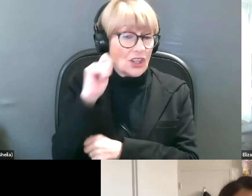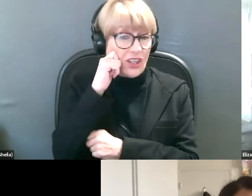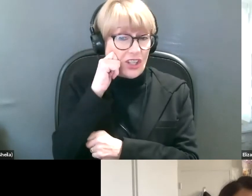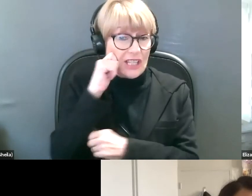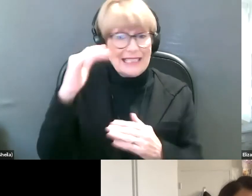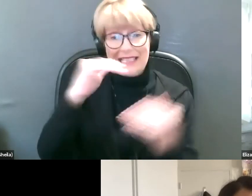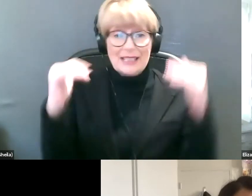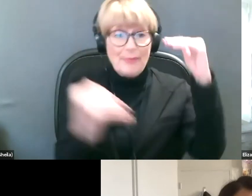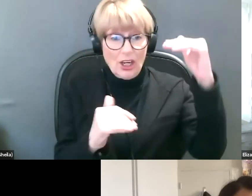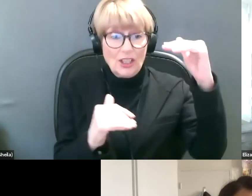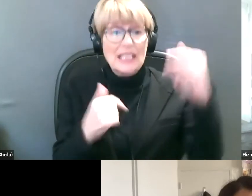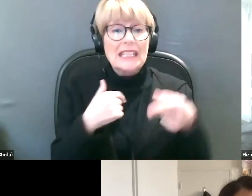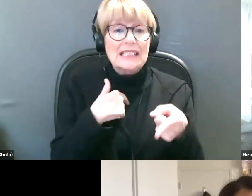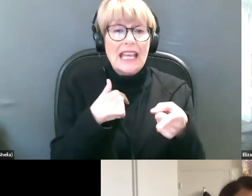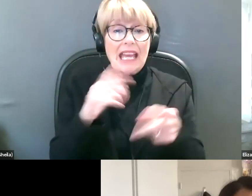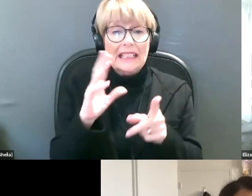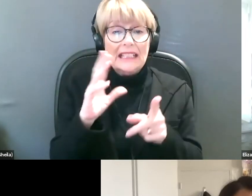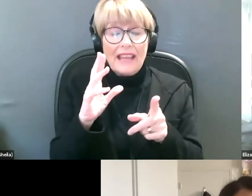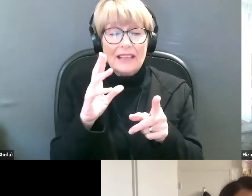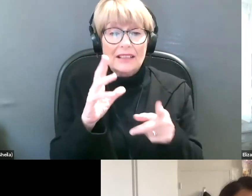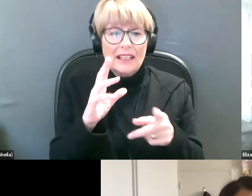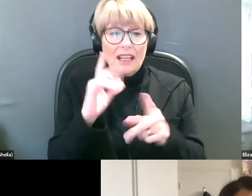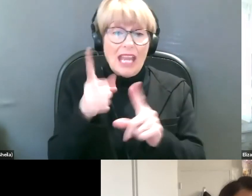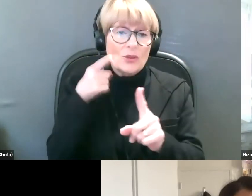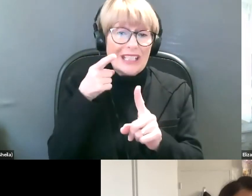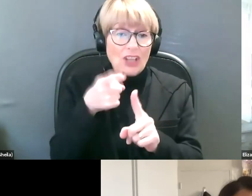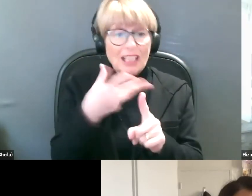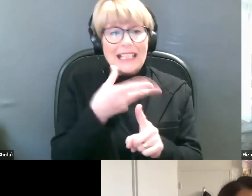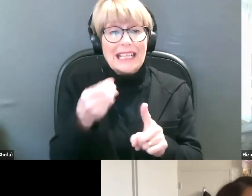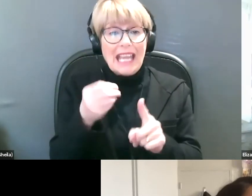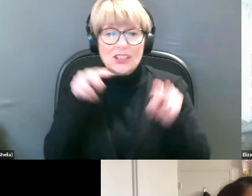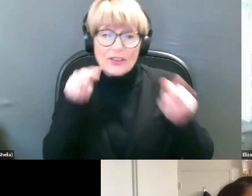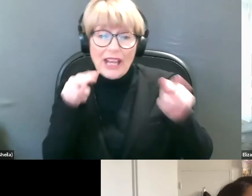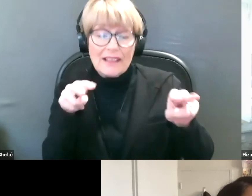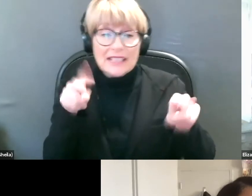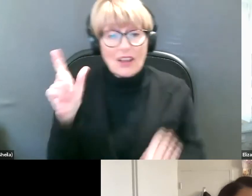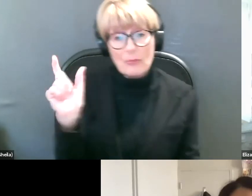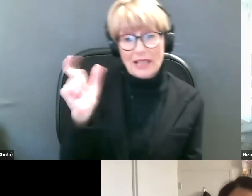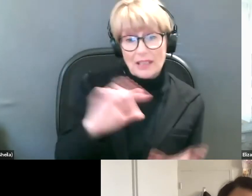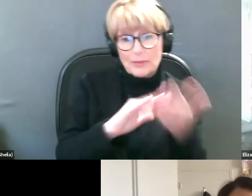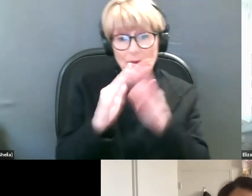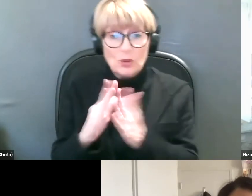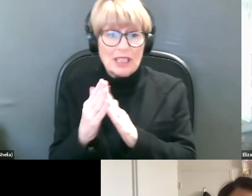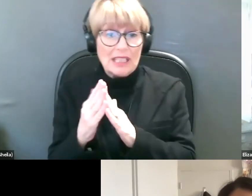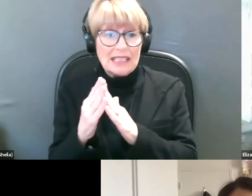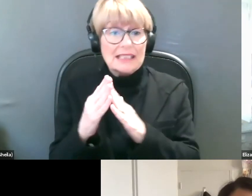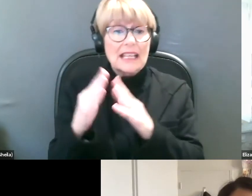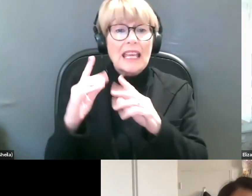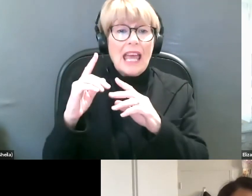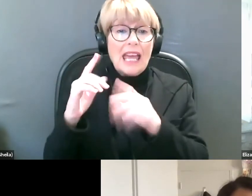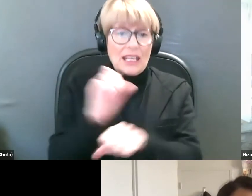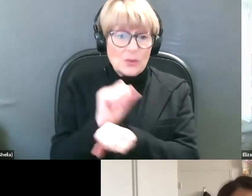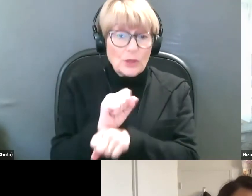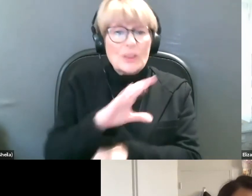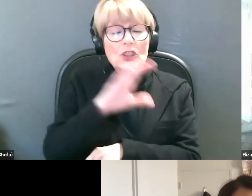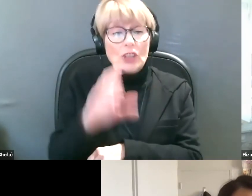surveillance of Muslim communities. Nusheen has worked at the Chicago Tribune since 2014 and is an alumna of